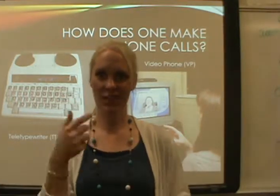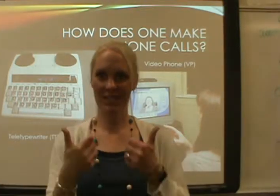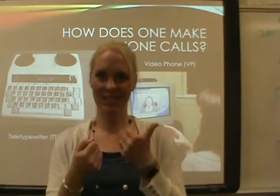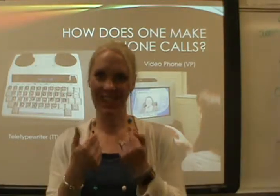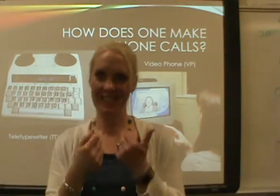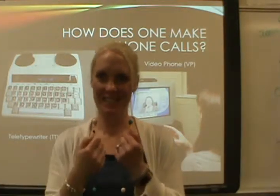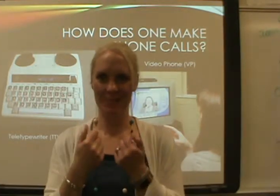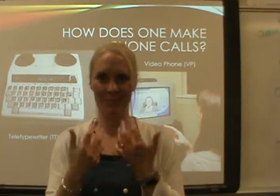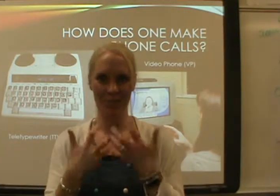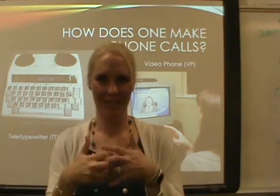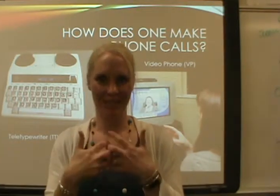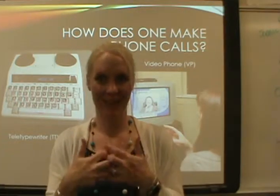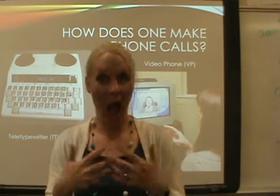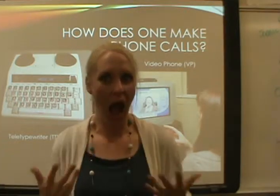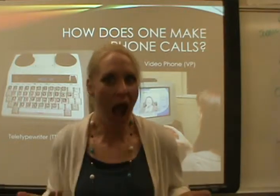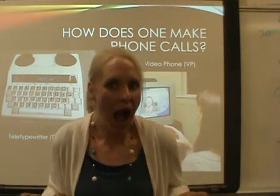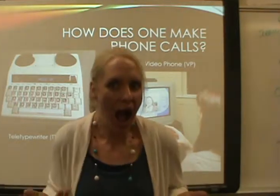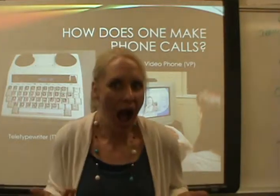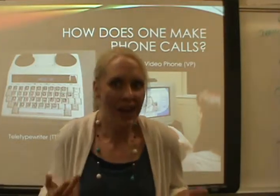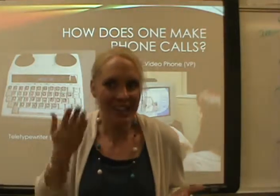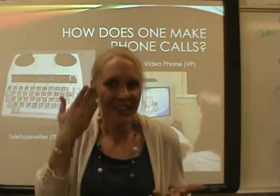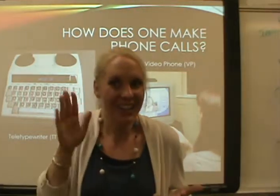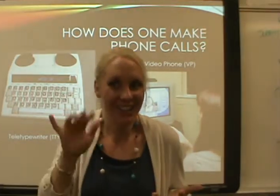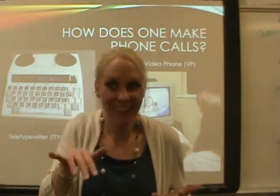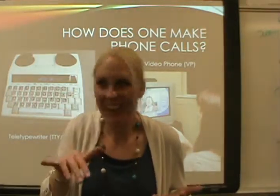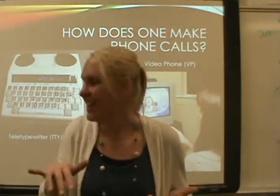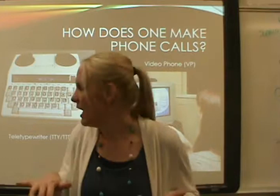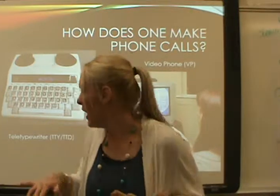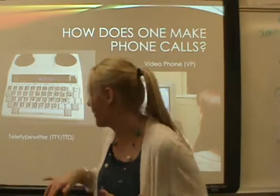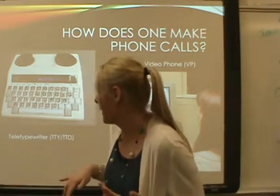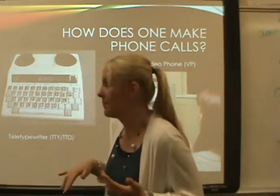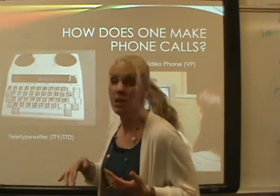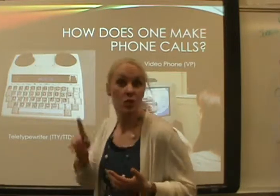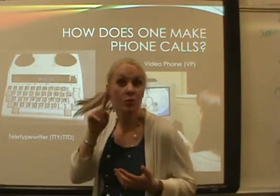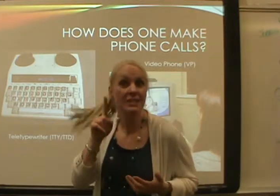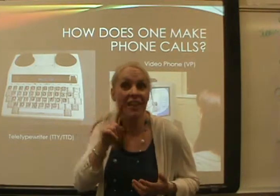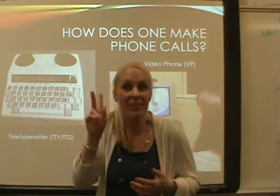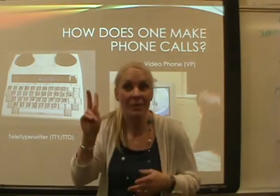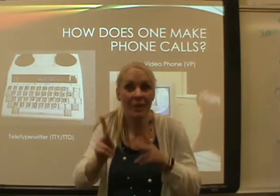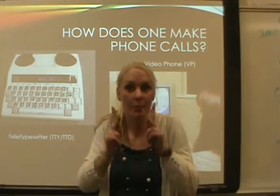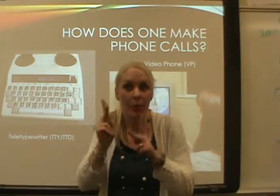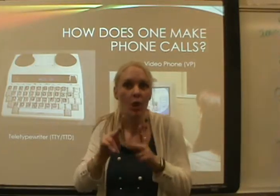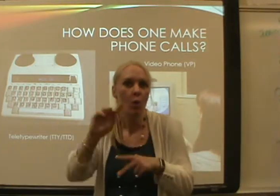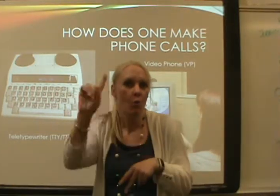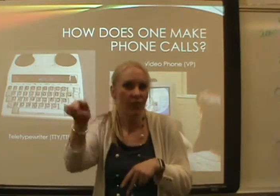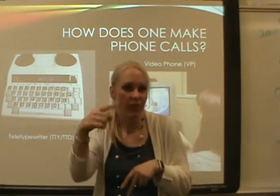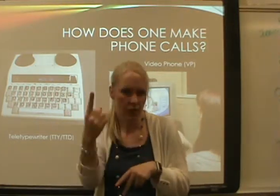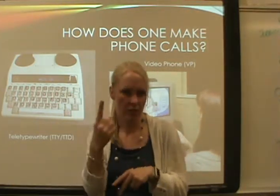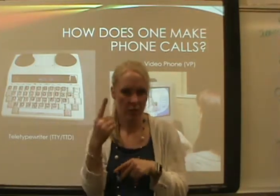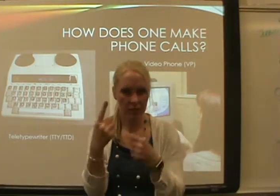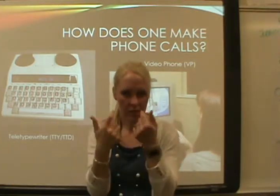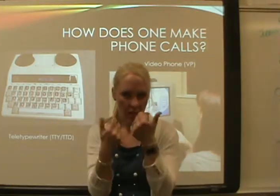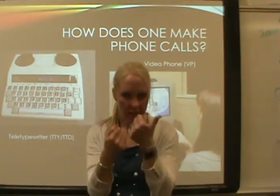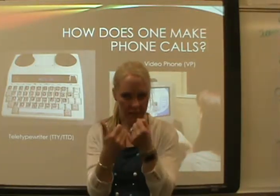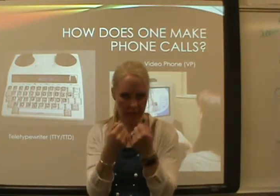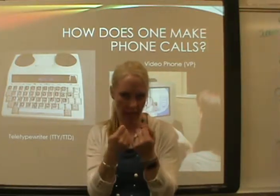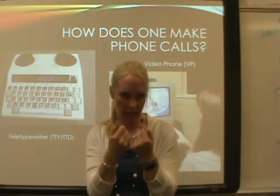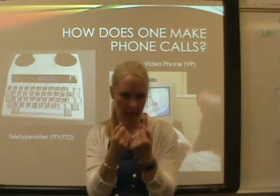first texting machine. You know that? Okay, so deaf people were the first ones to